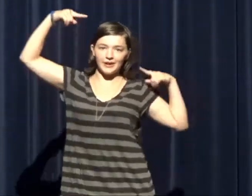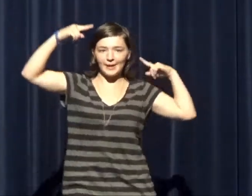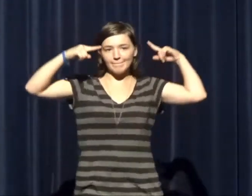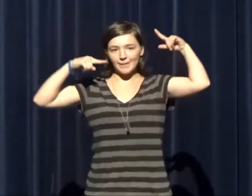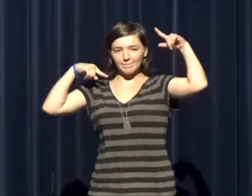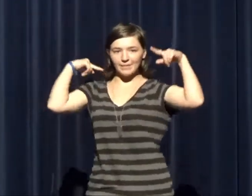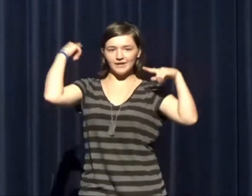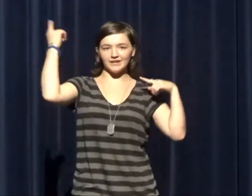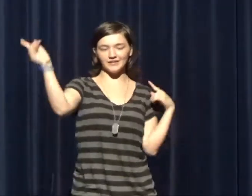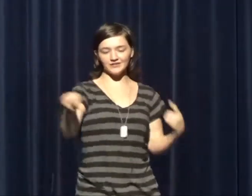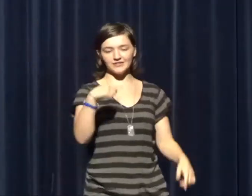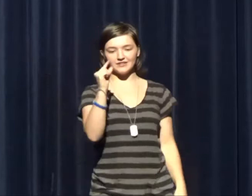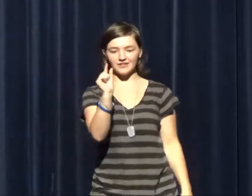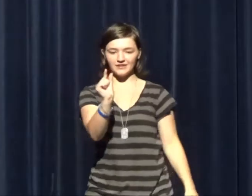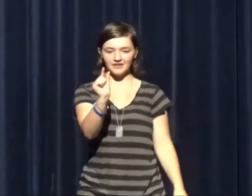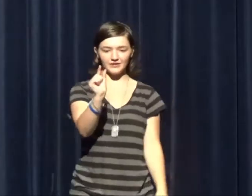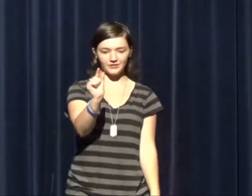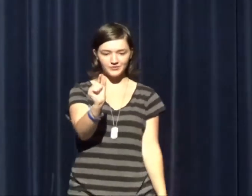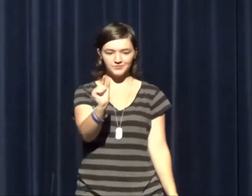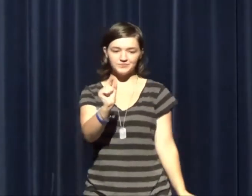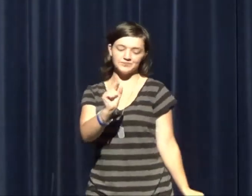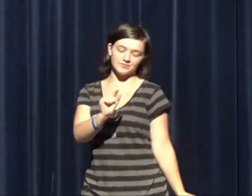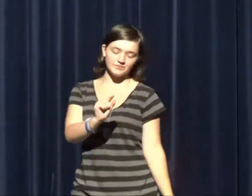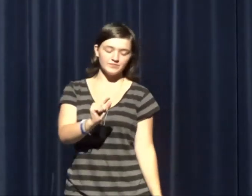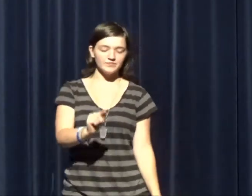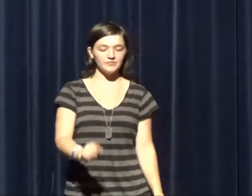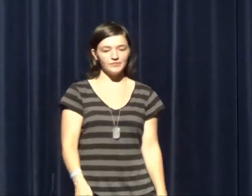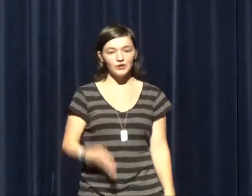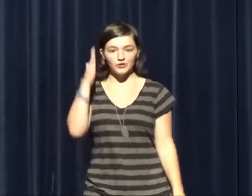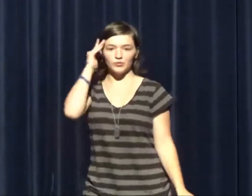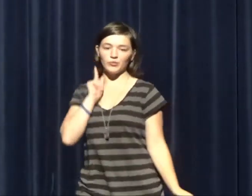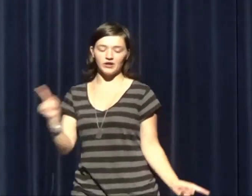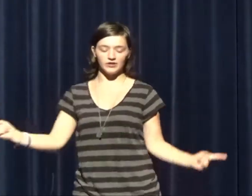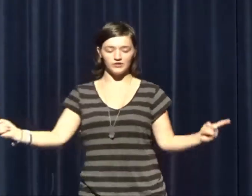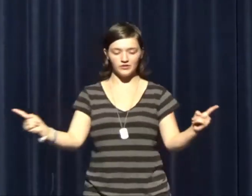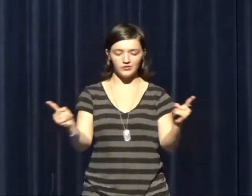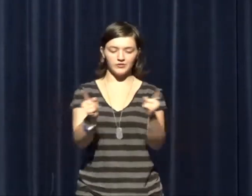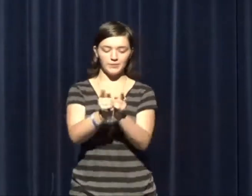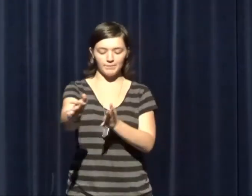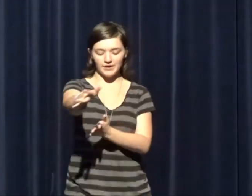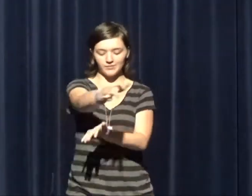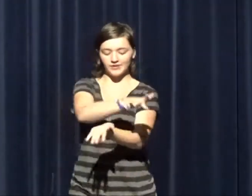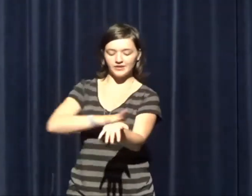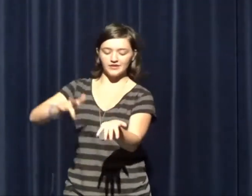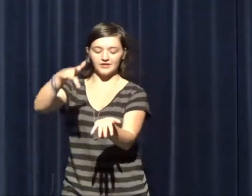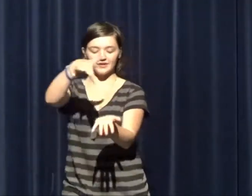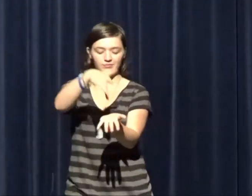my mind just a little Why don't you come all